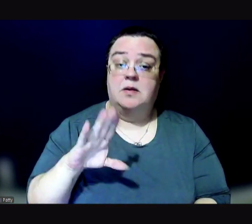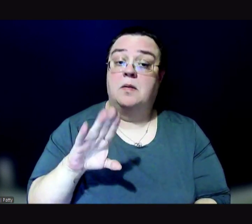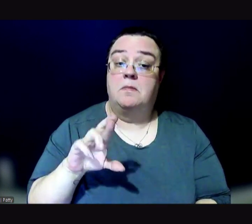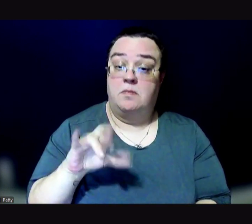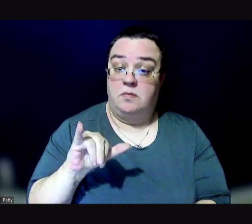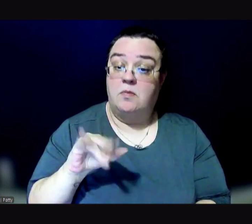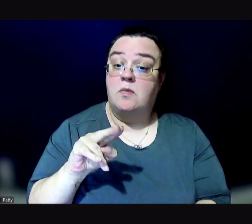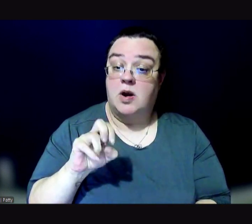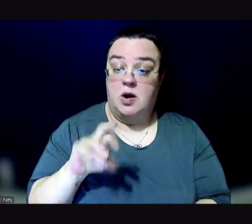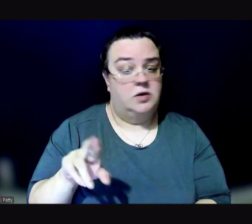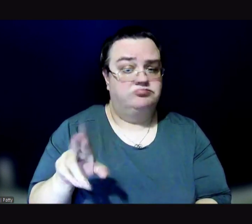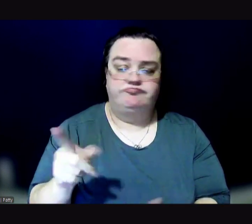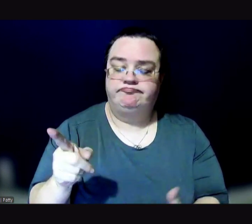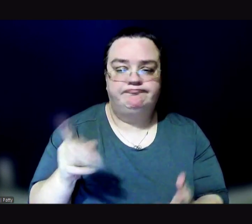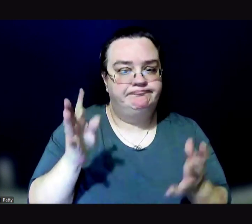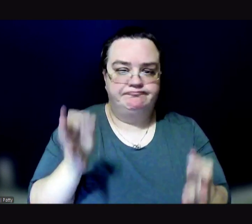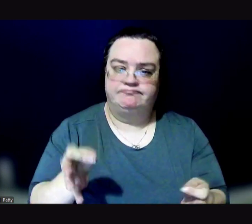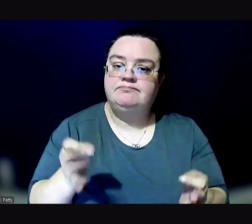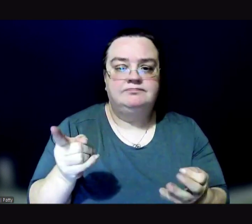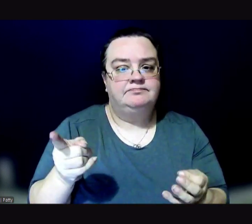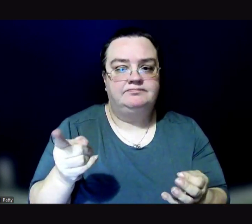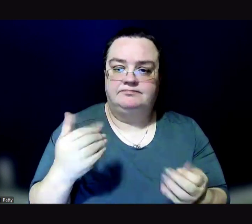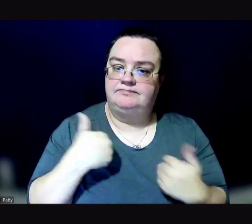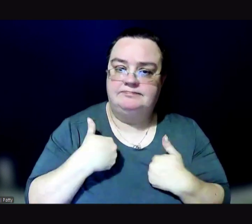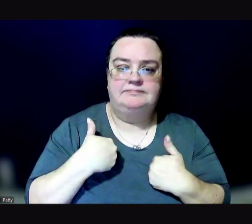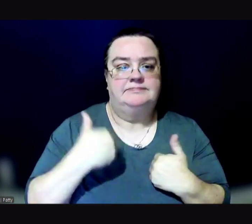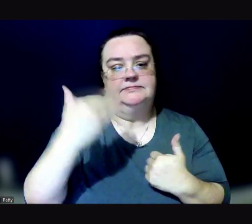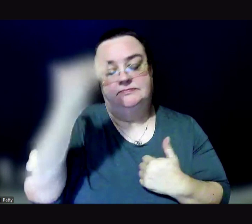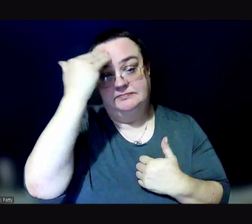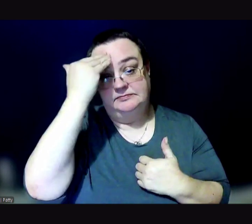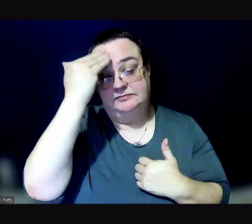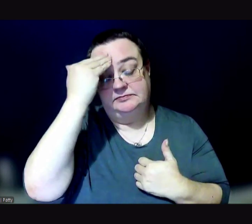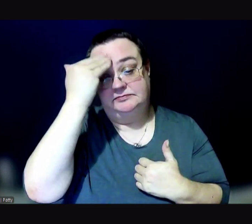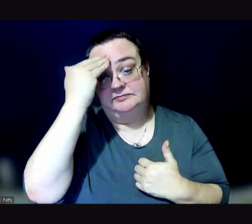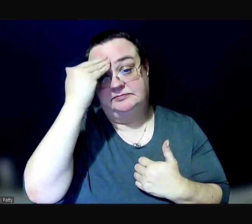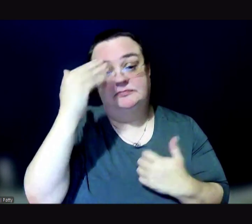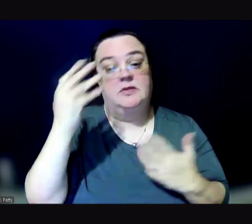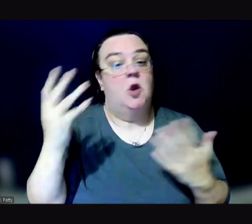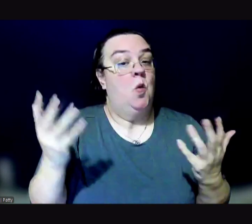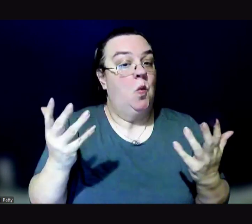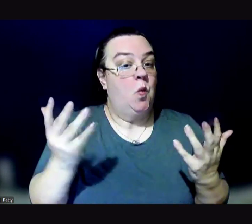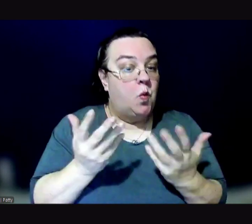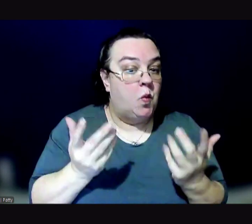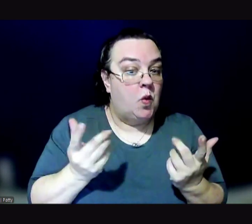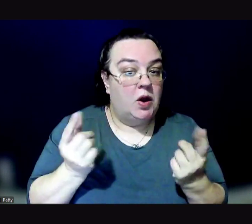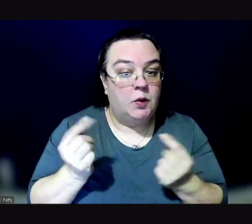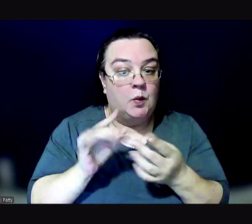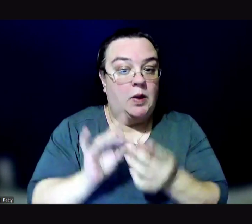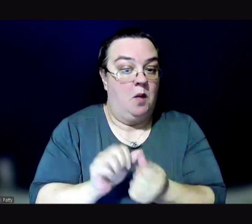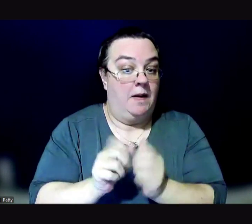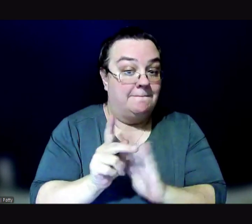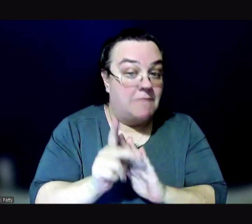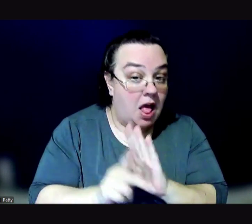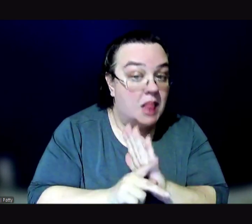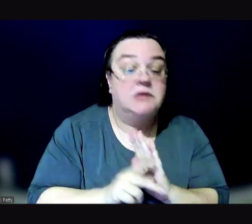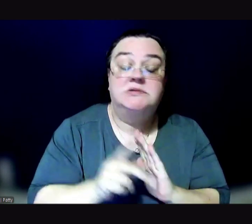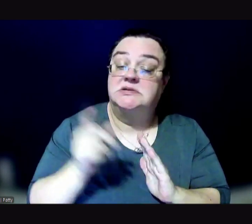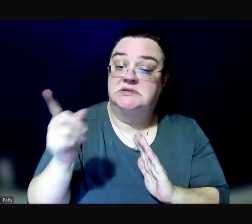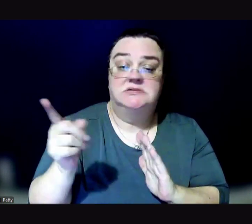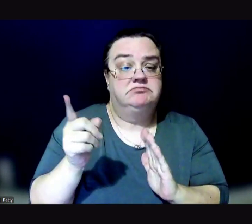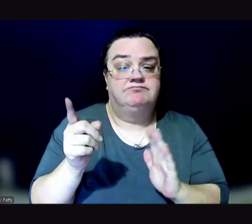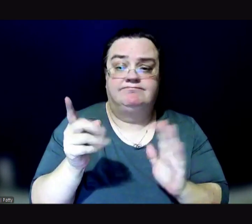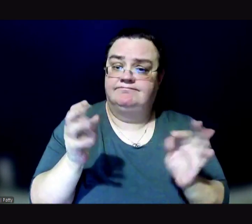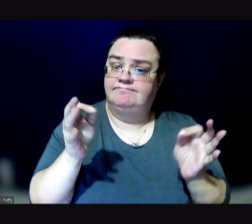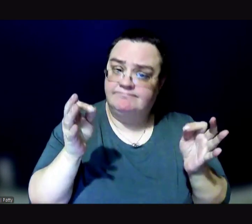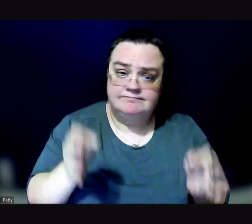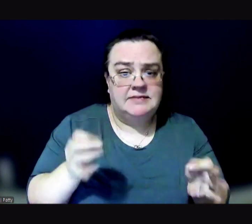Briner hands down has knowledge of what to do as far as policy. She's definitely